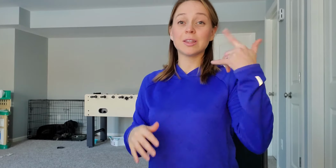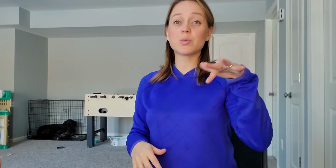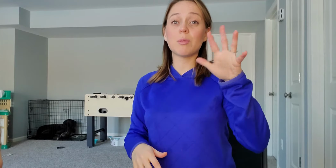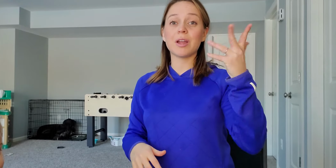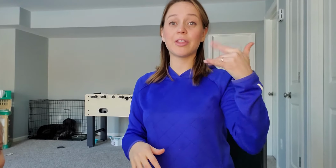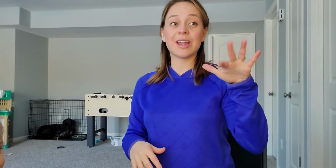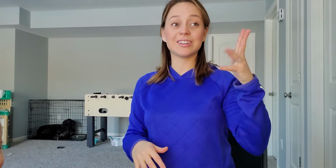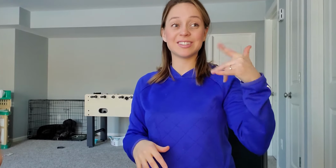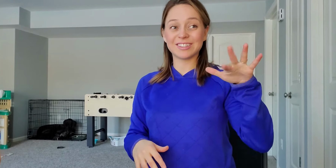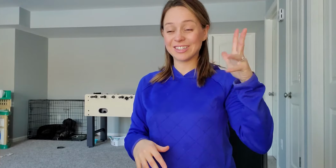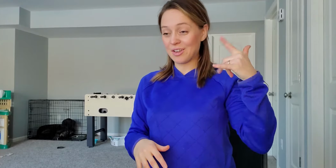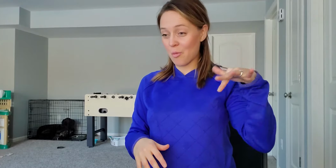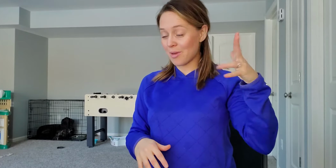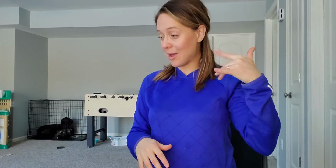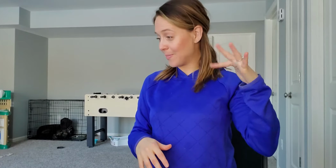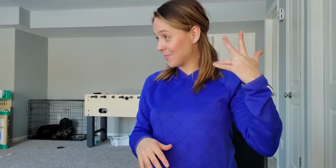warm up the other hand. Warm it up.